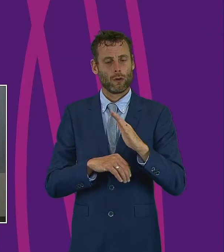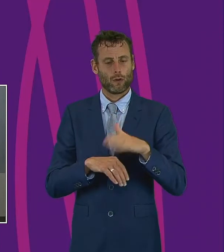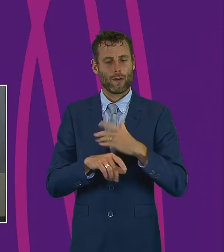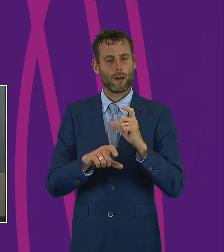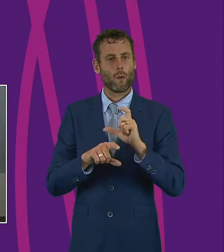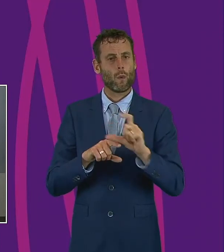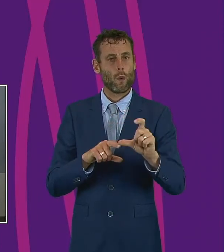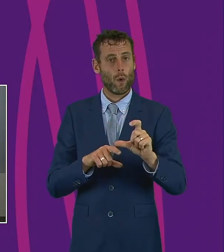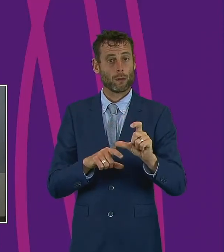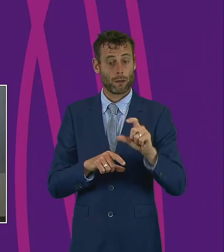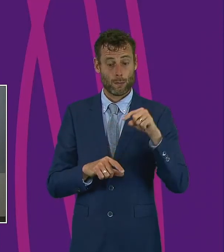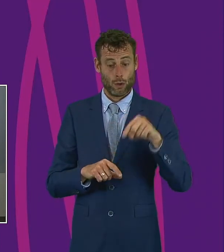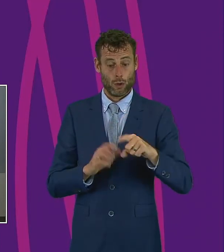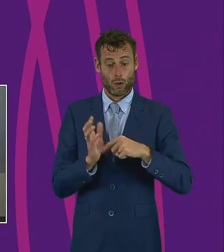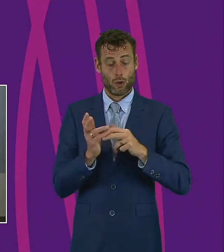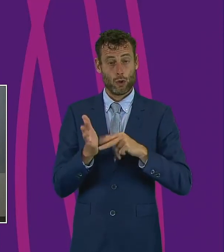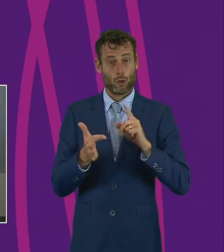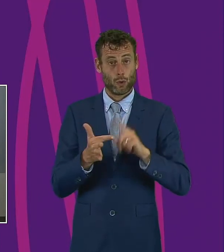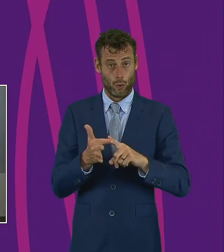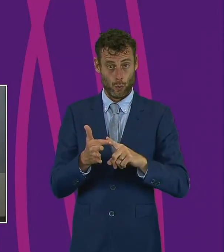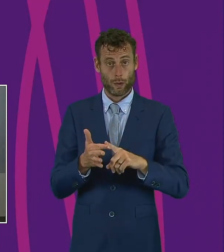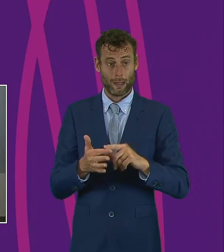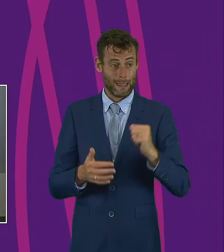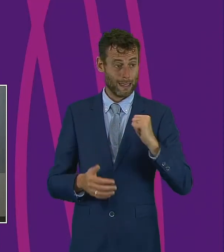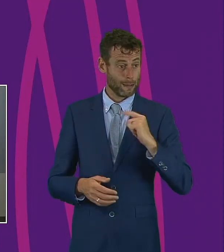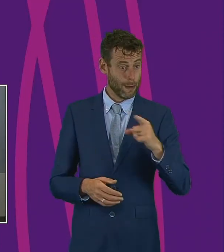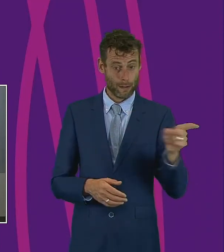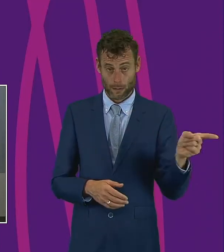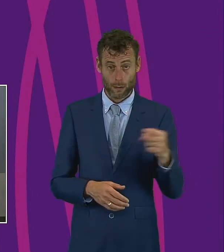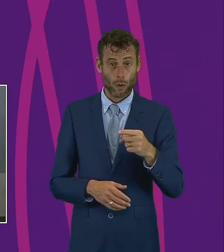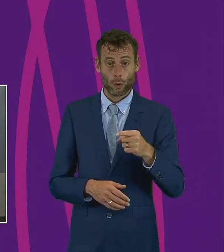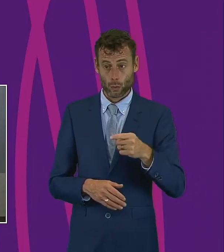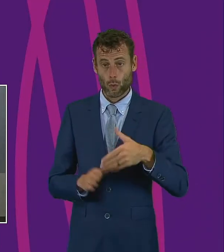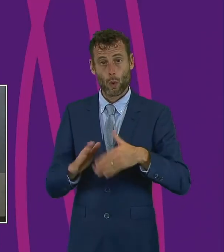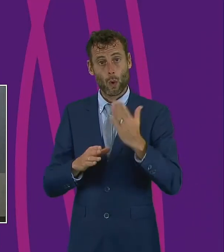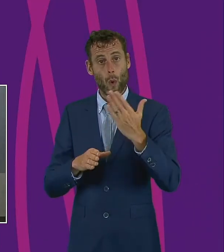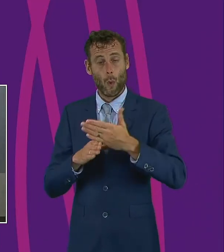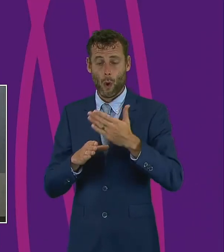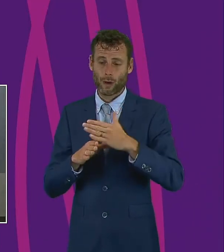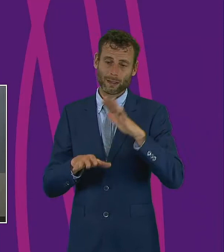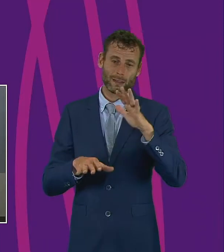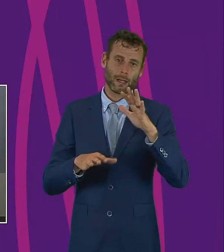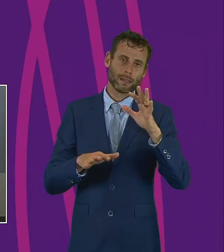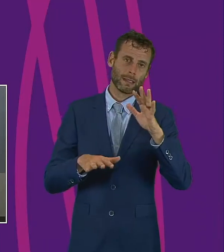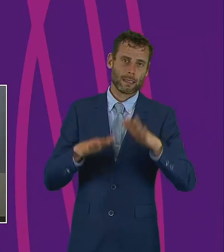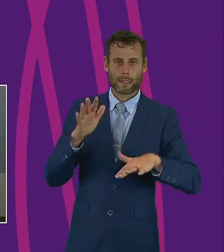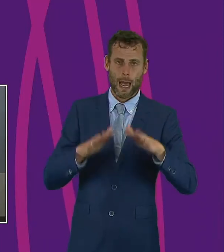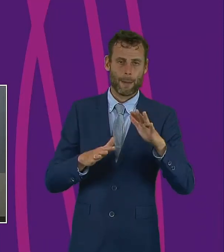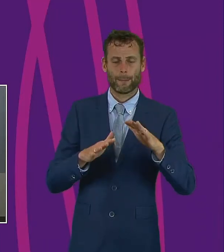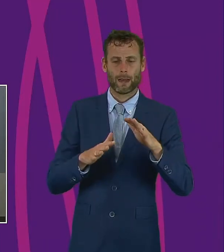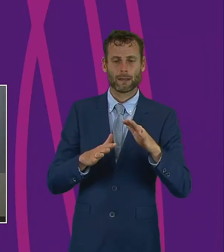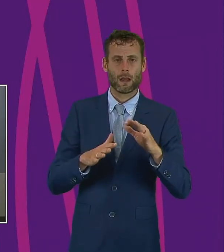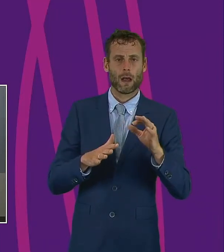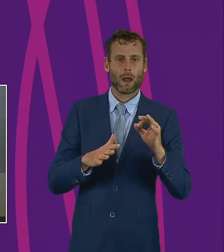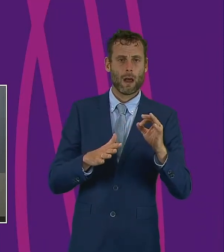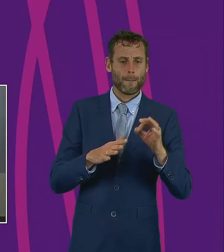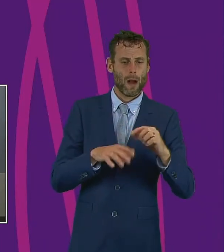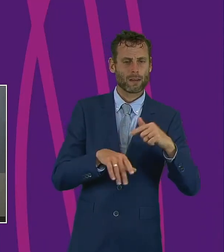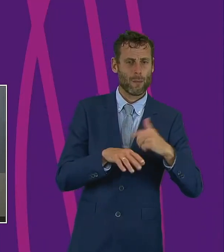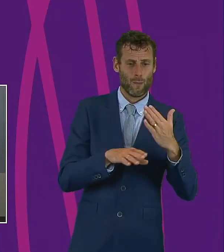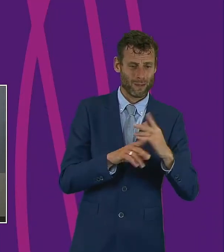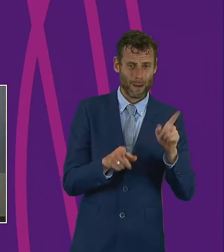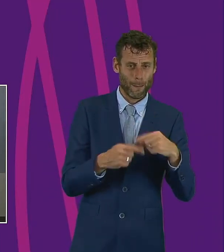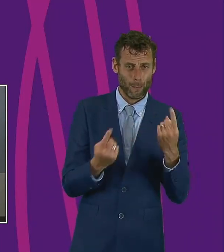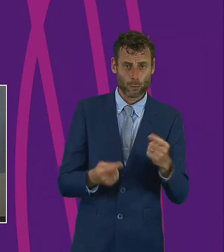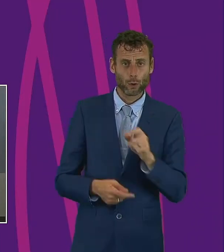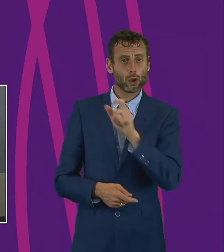to work the same hours as a fully qualified paramedic, making part-time working almost impossible. Student nurses in Scotland are